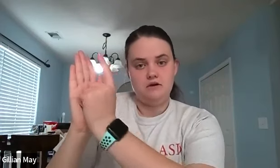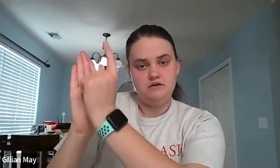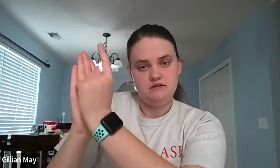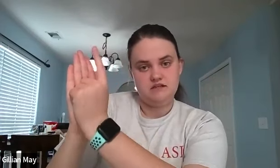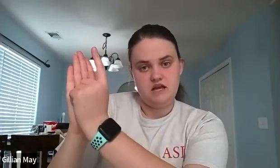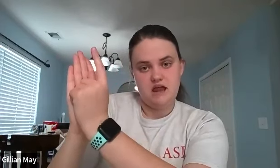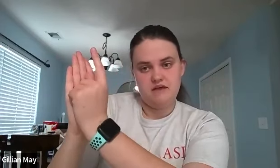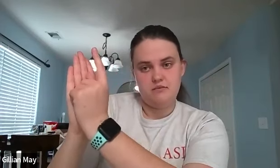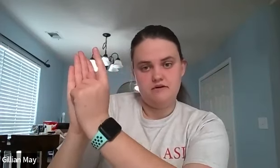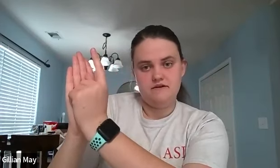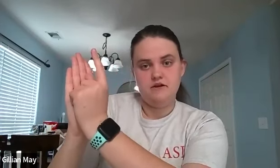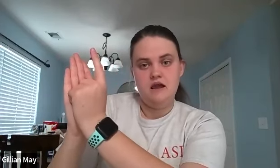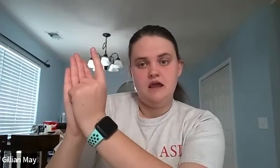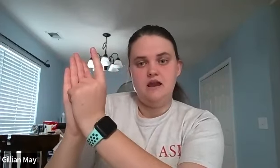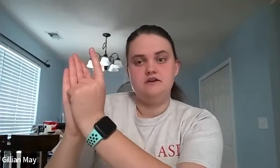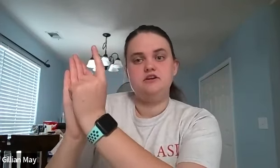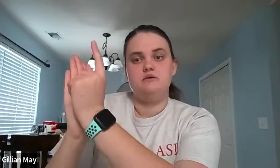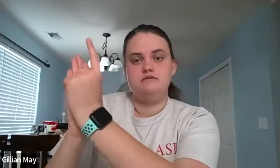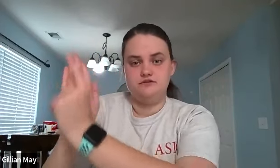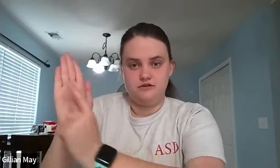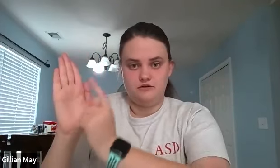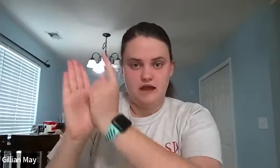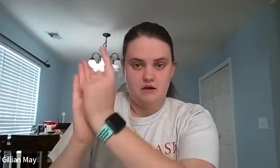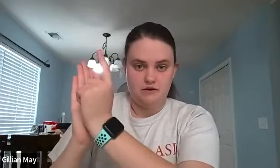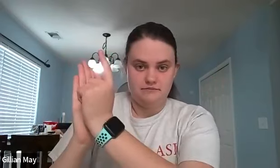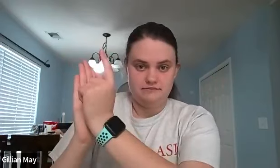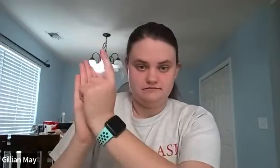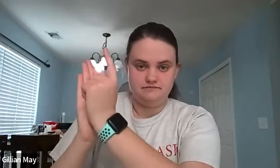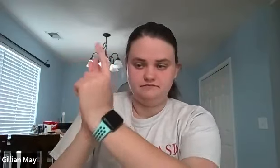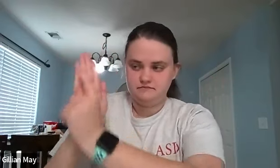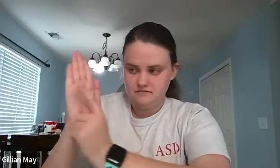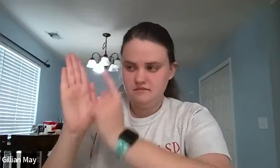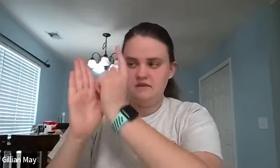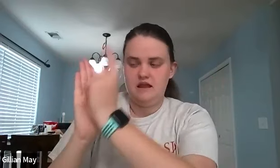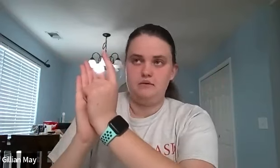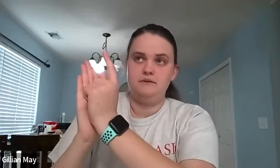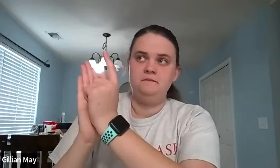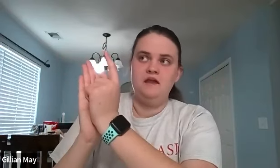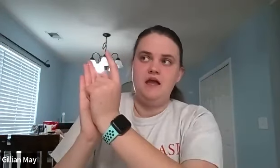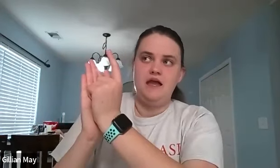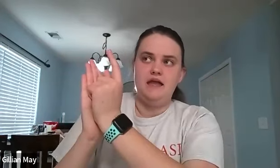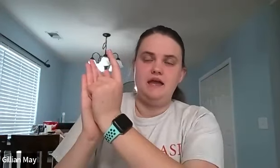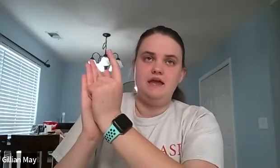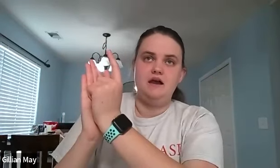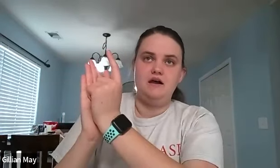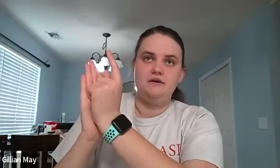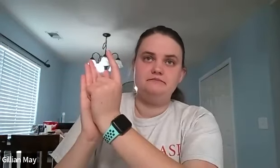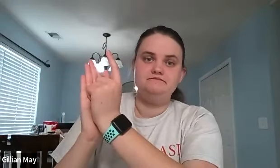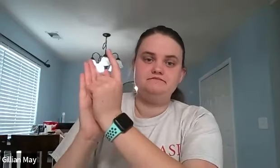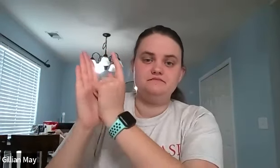hour is gonna have that pointer finger. Now you're gonna go in a full circle, hour, hour. And